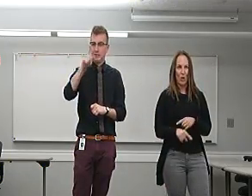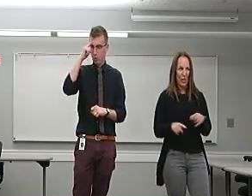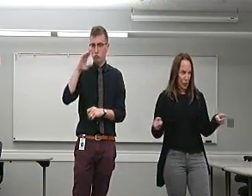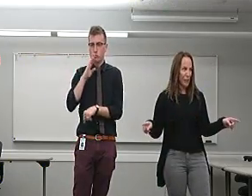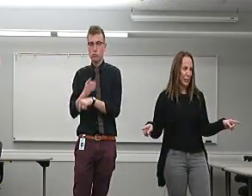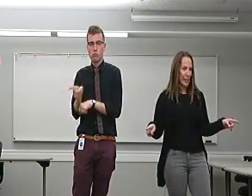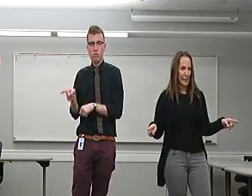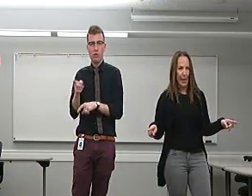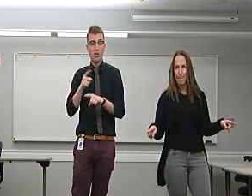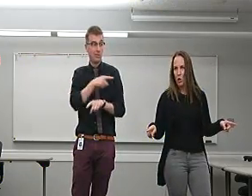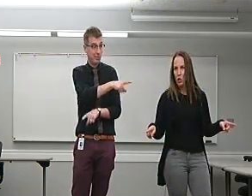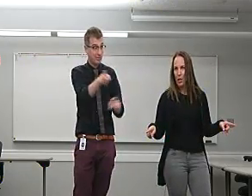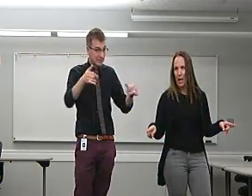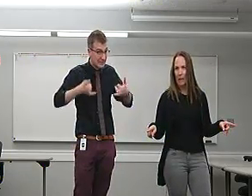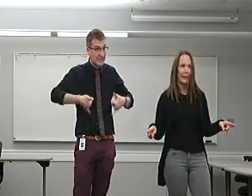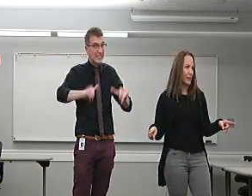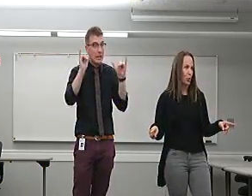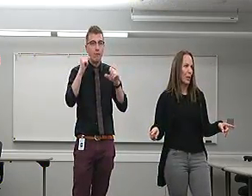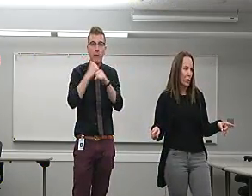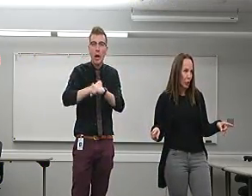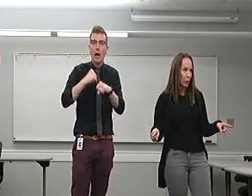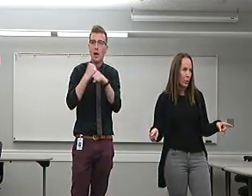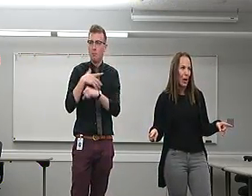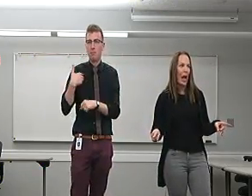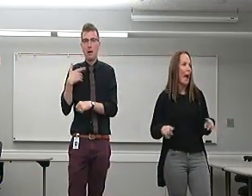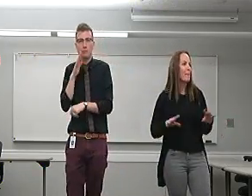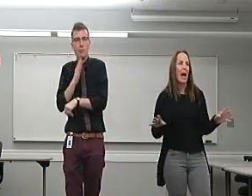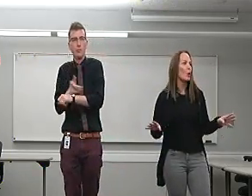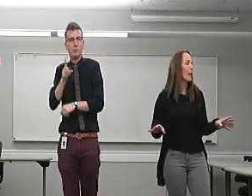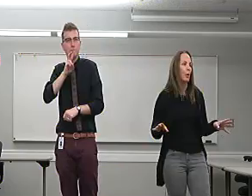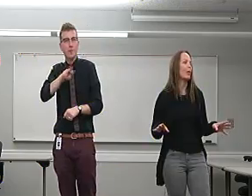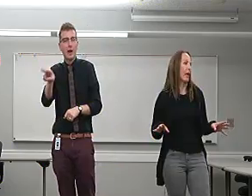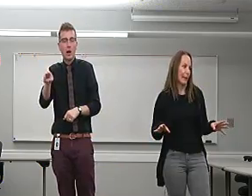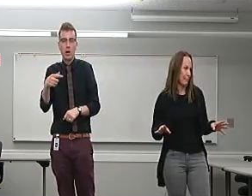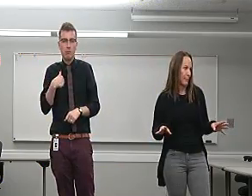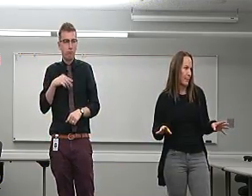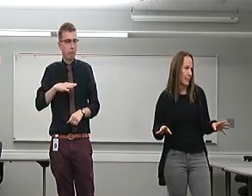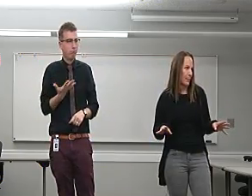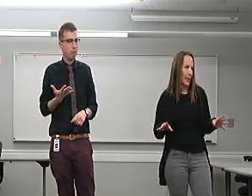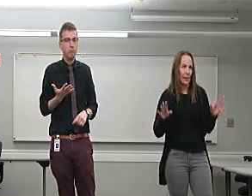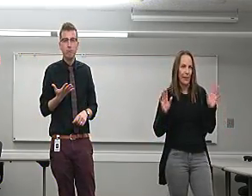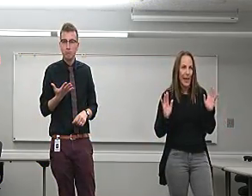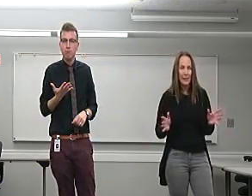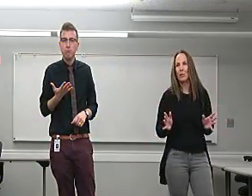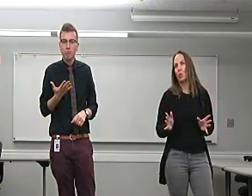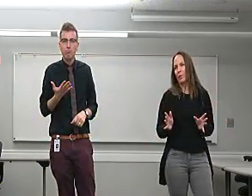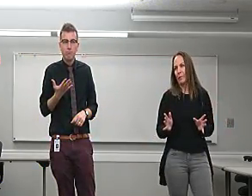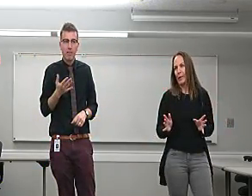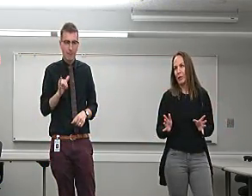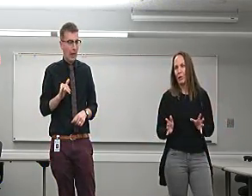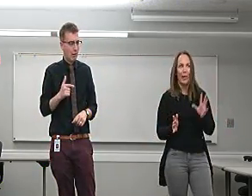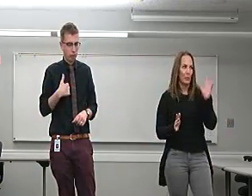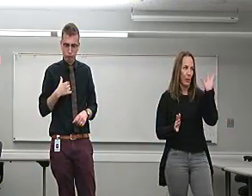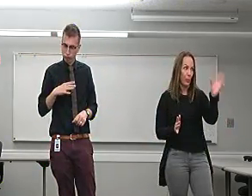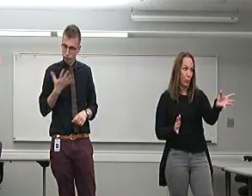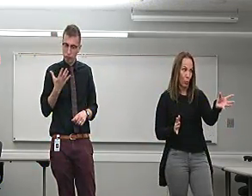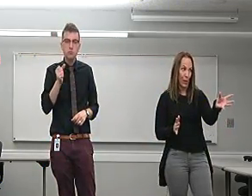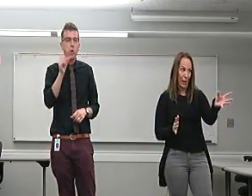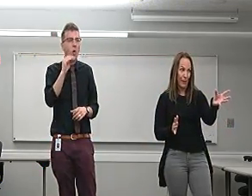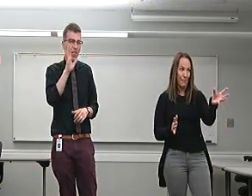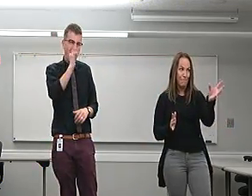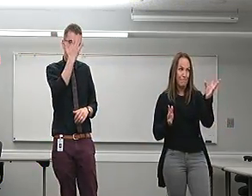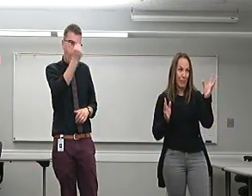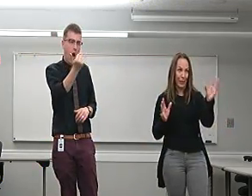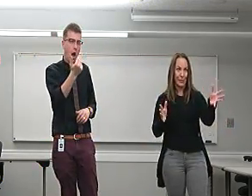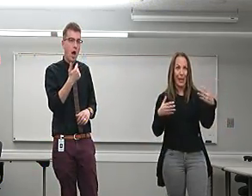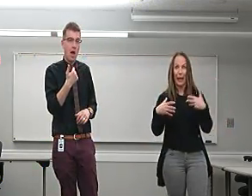same boat, and Leah's 22. I'm not okay with that. That doesn't work for me. And so that's why when I